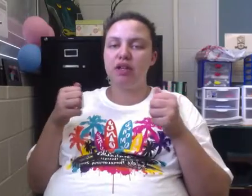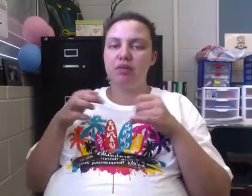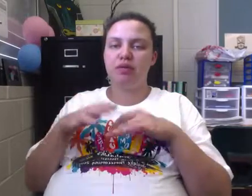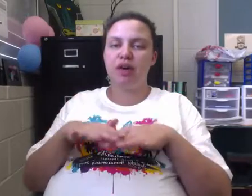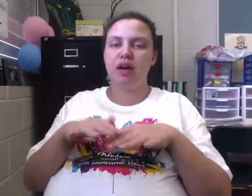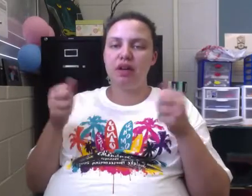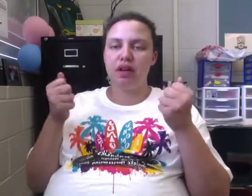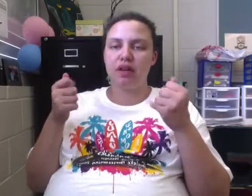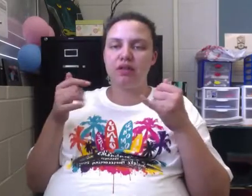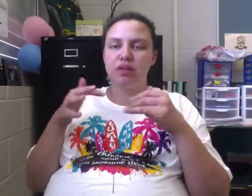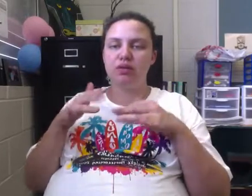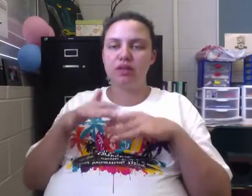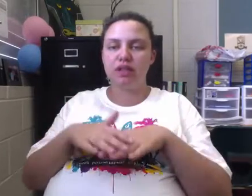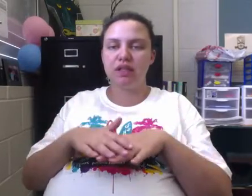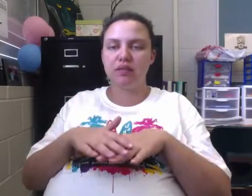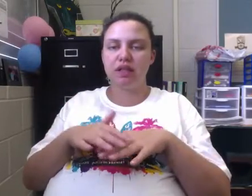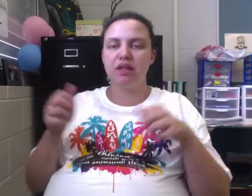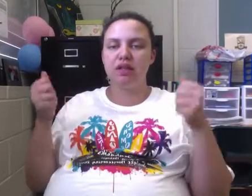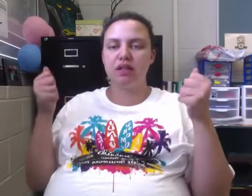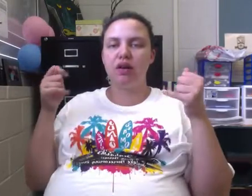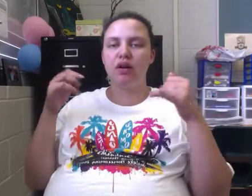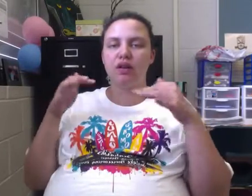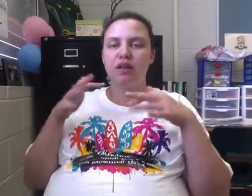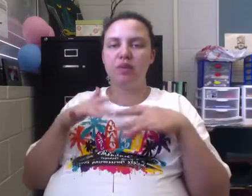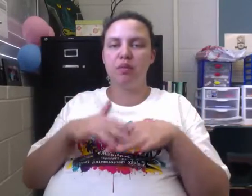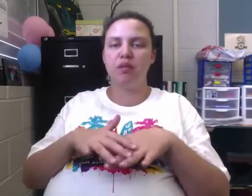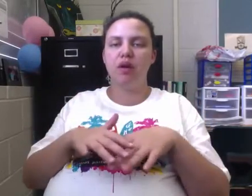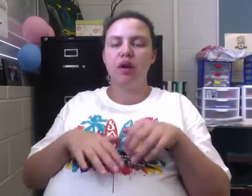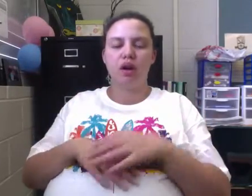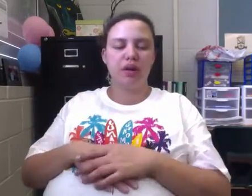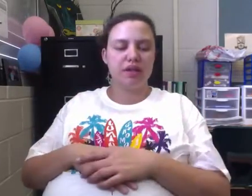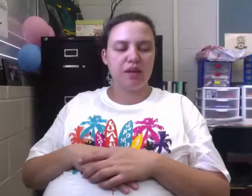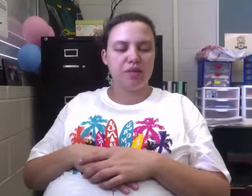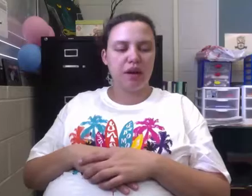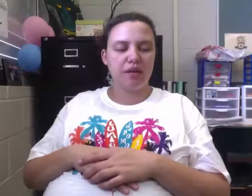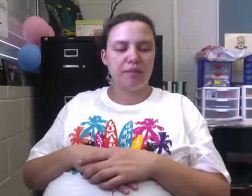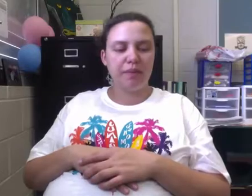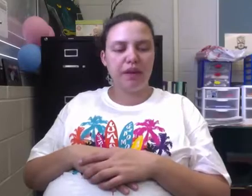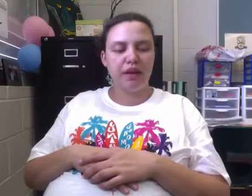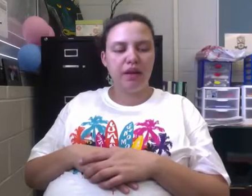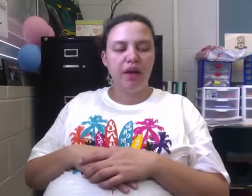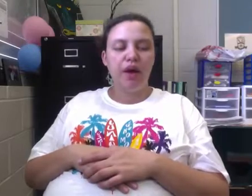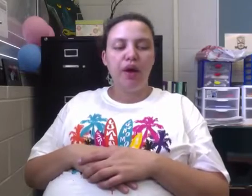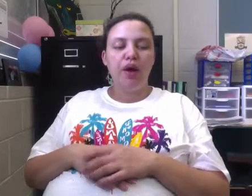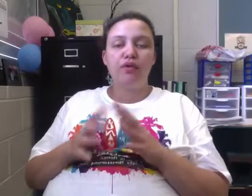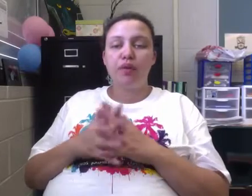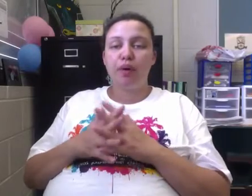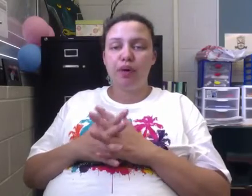shape to a 5, and it kind of squiggles as it comes in because it's all the crowds of people going in the same spot. Football,